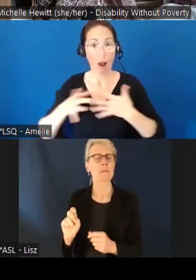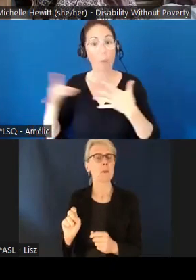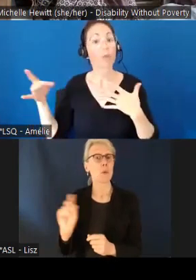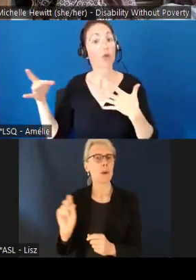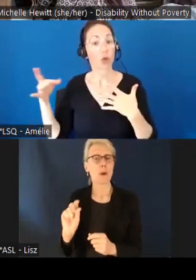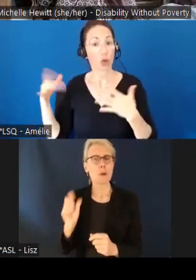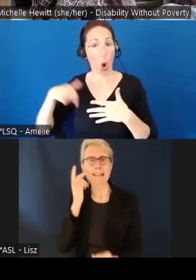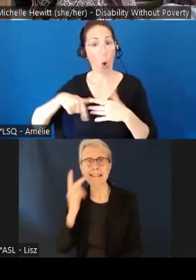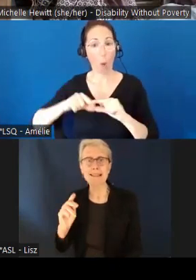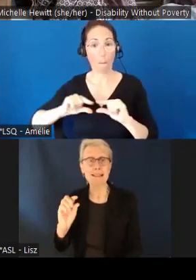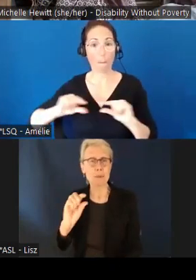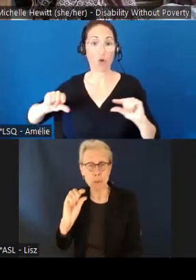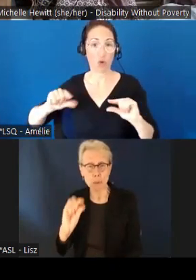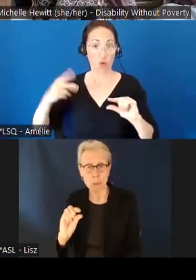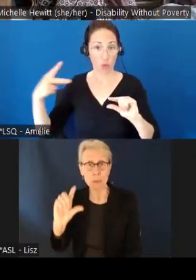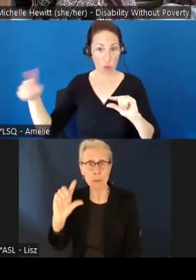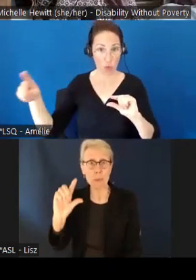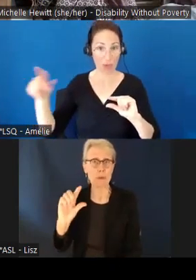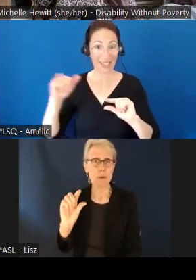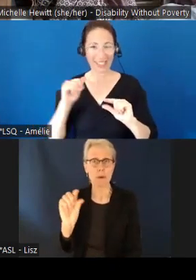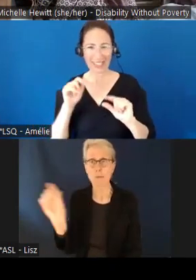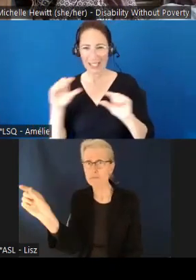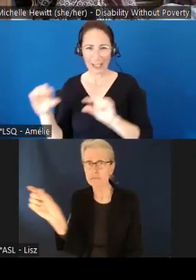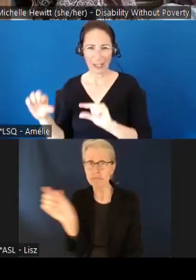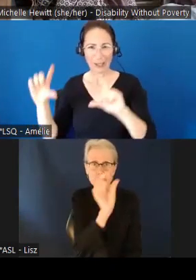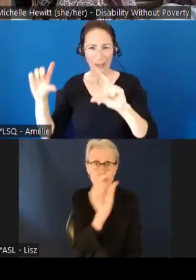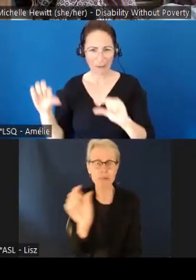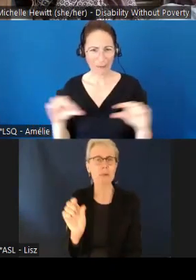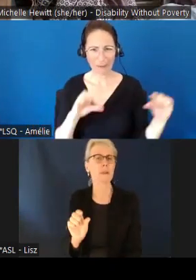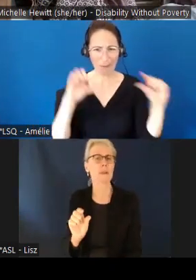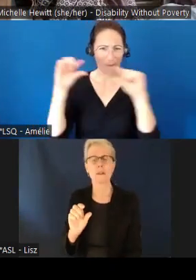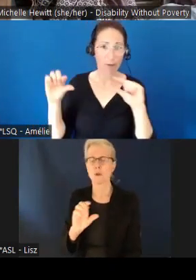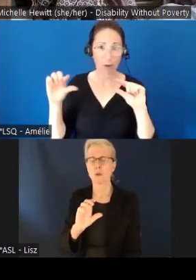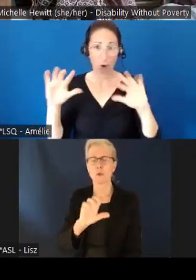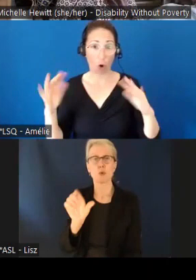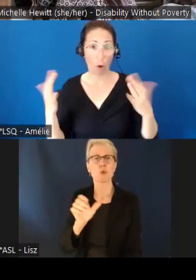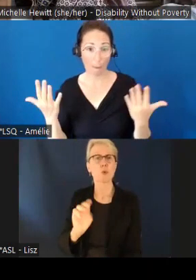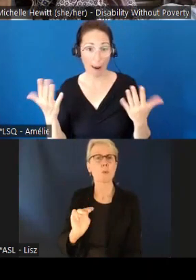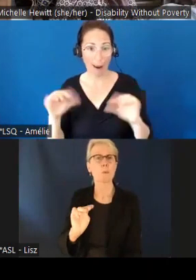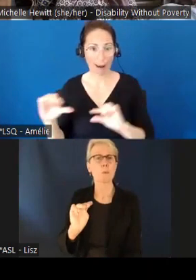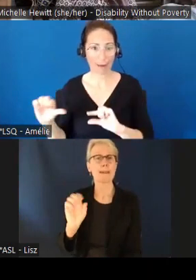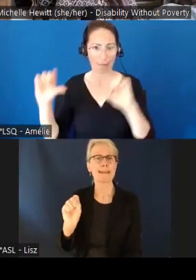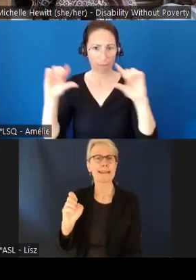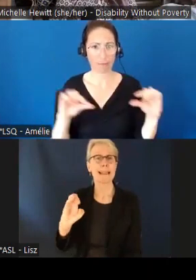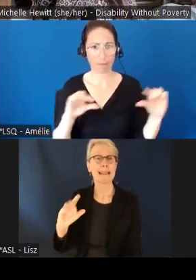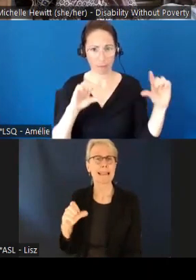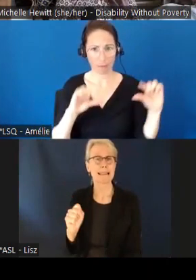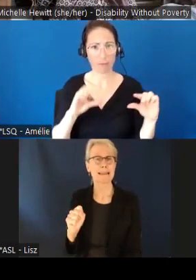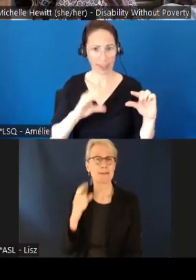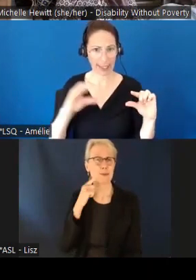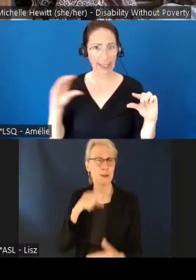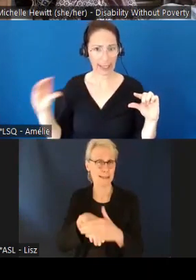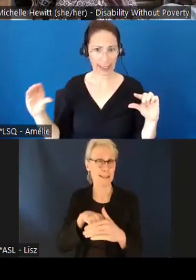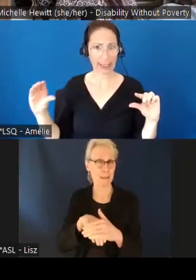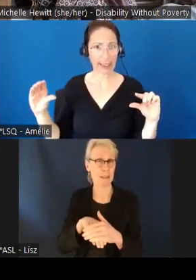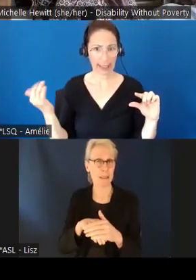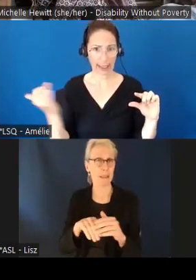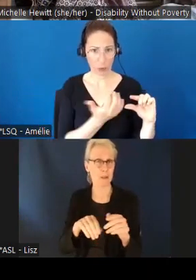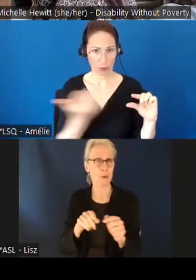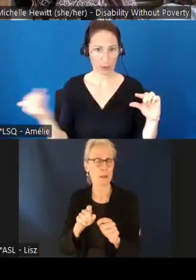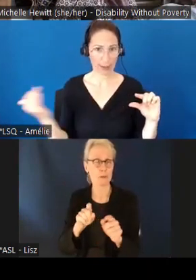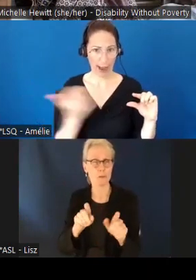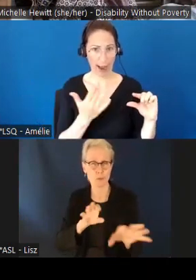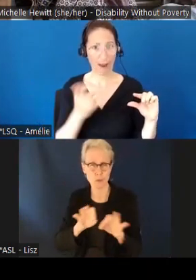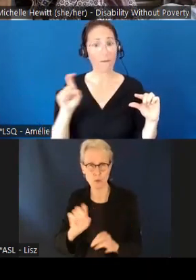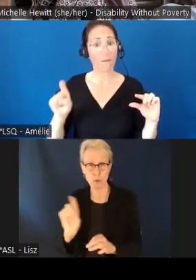placement of these captions, you will need to go into your Zoom accessibility settings. For those of you who would like to